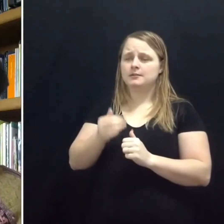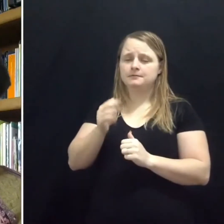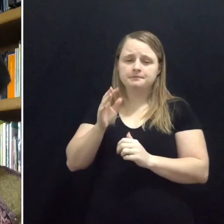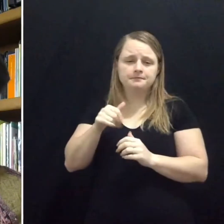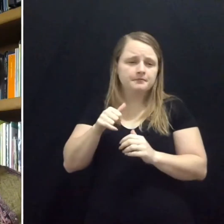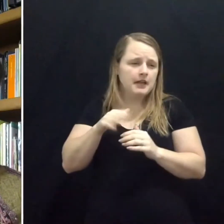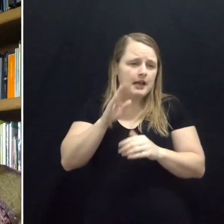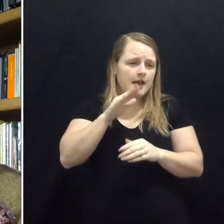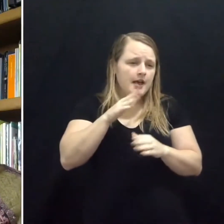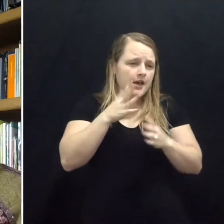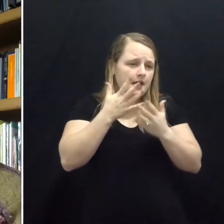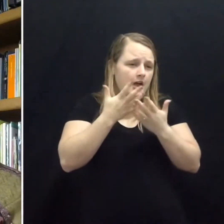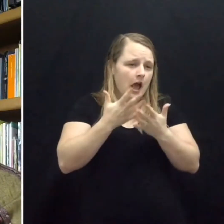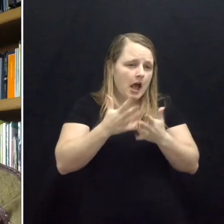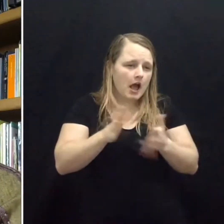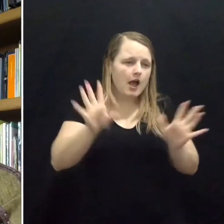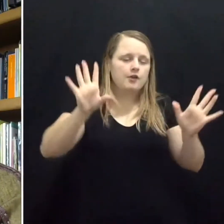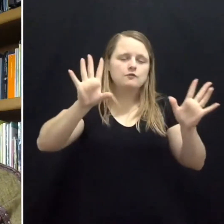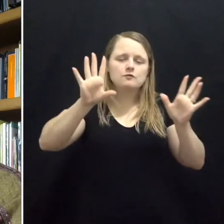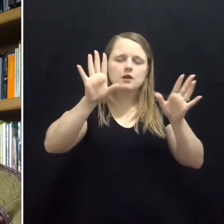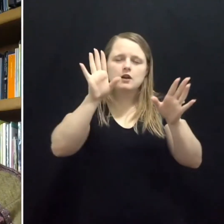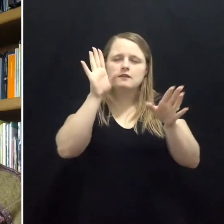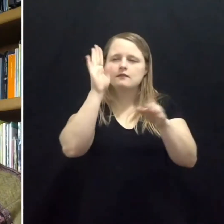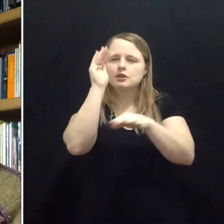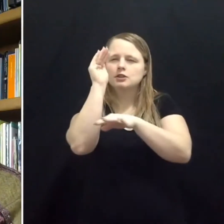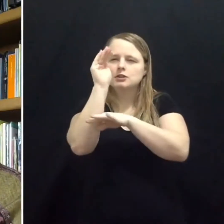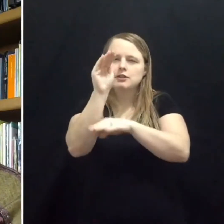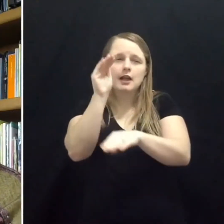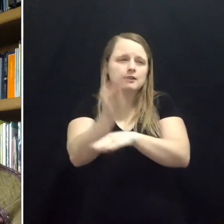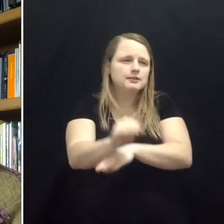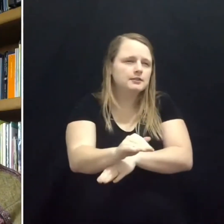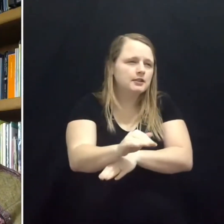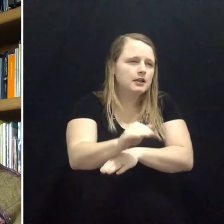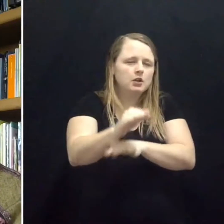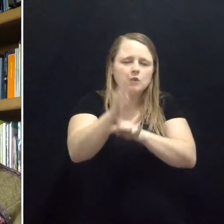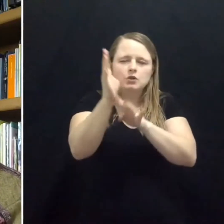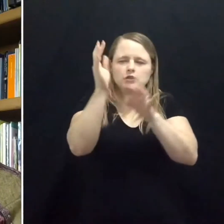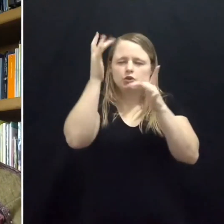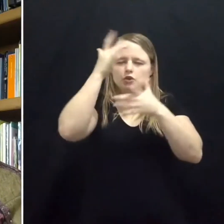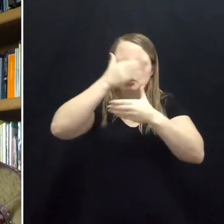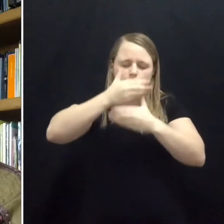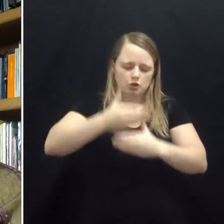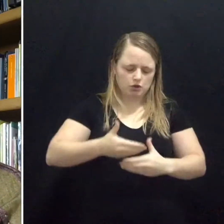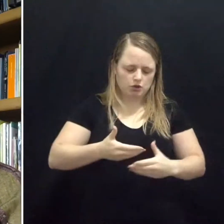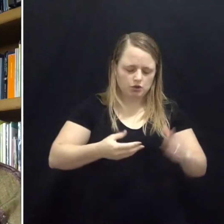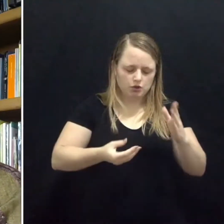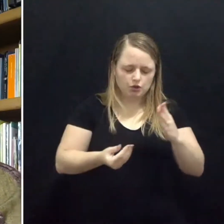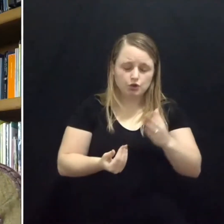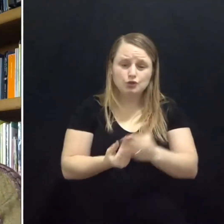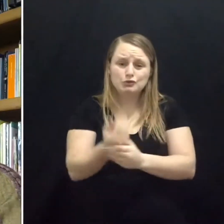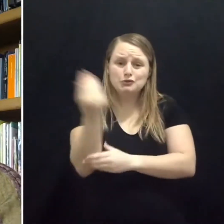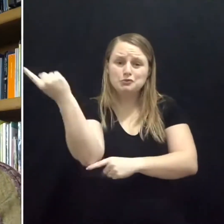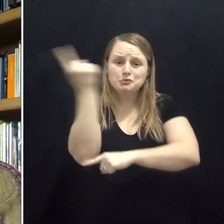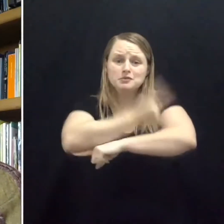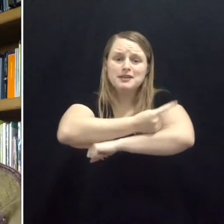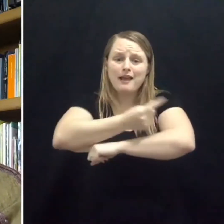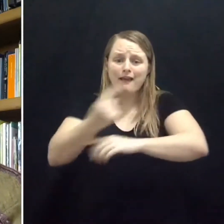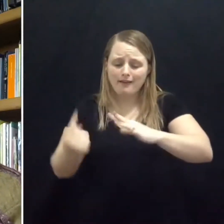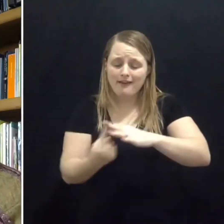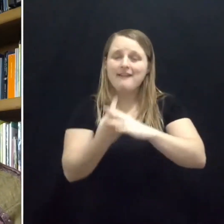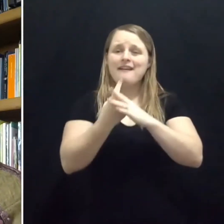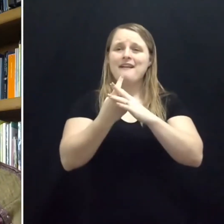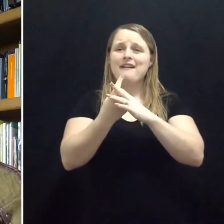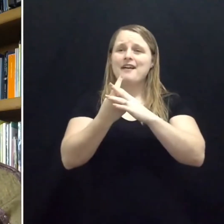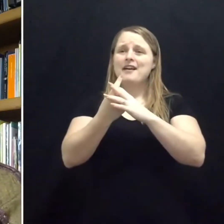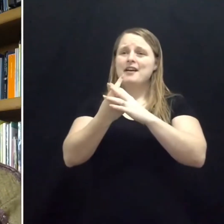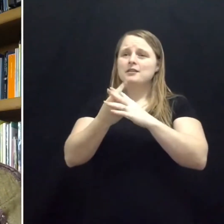After every dark night there comes a new day. Be kind, do your